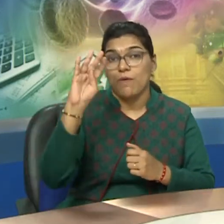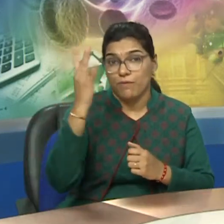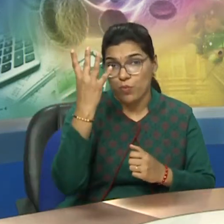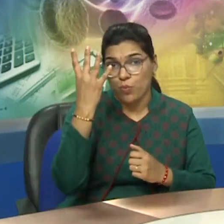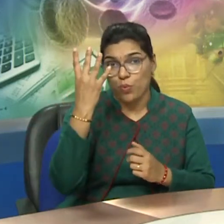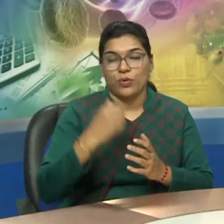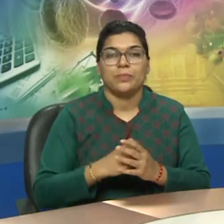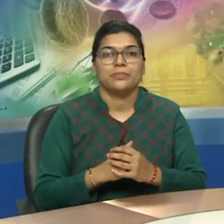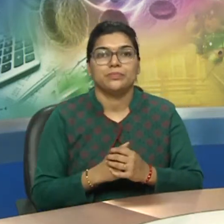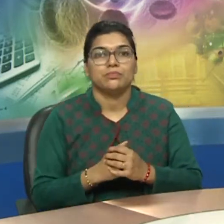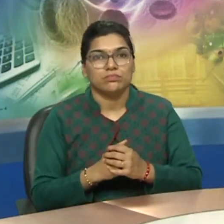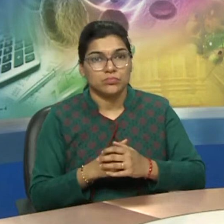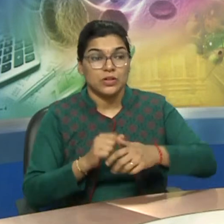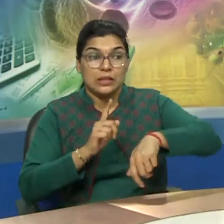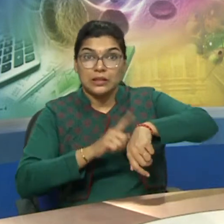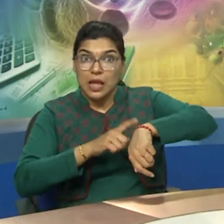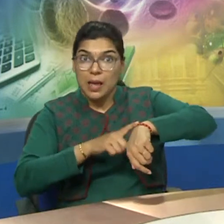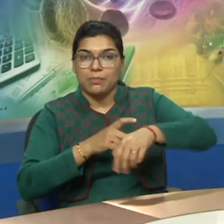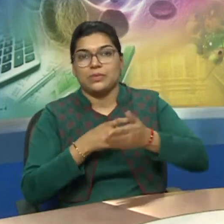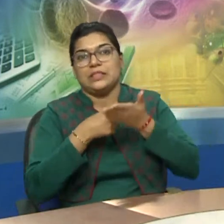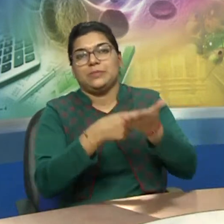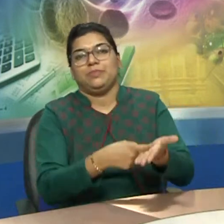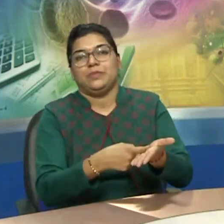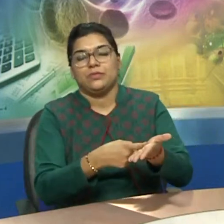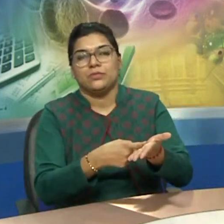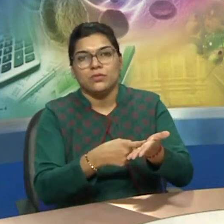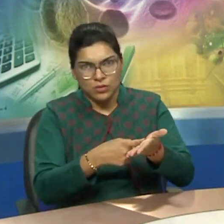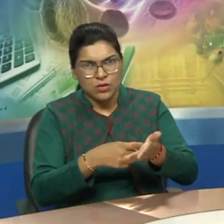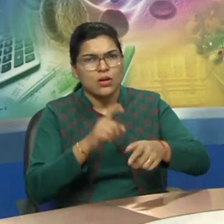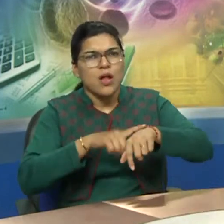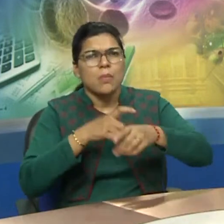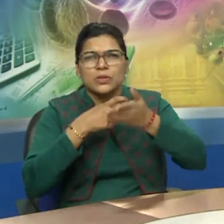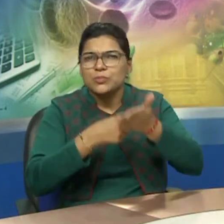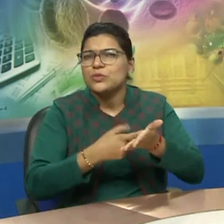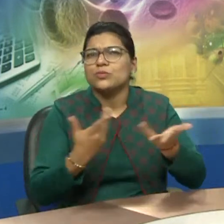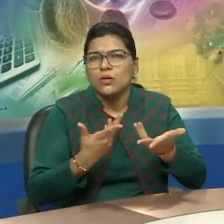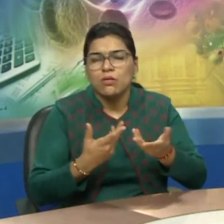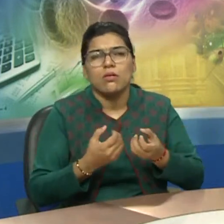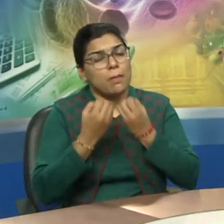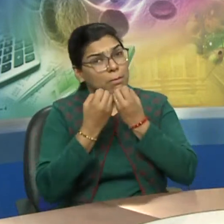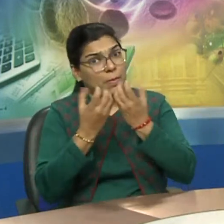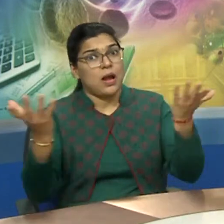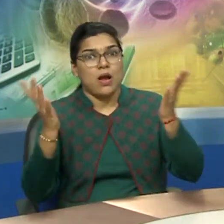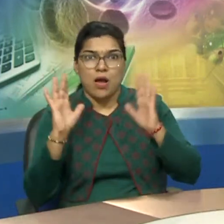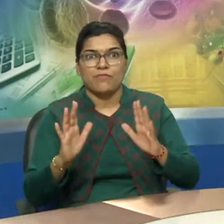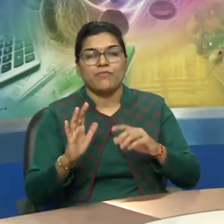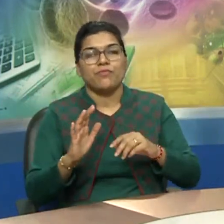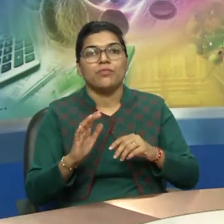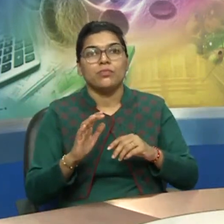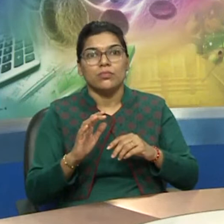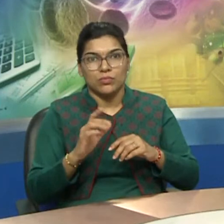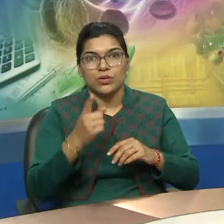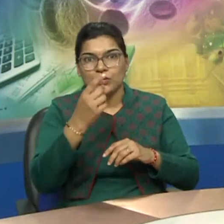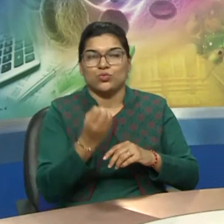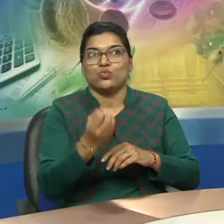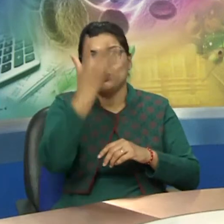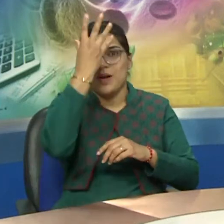The fourth point explains that we should respect the time. Many